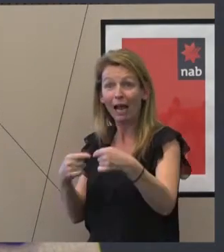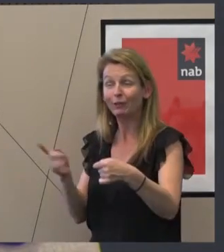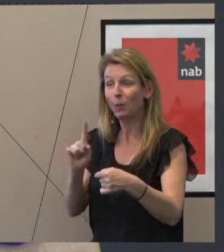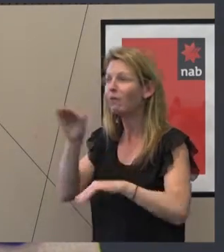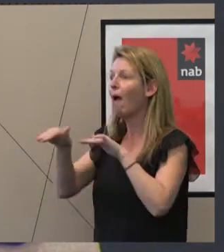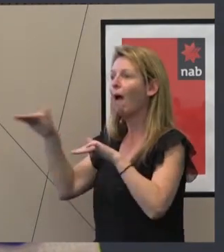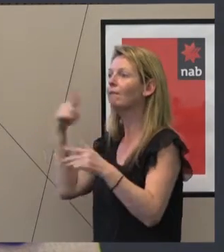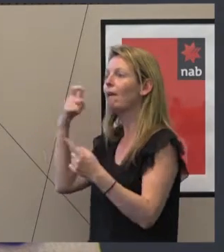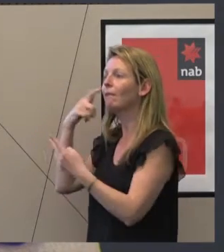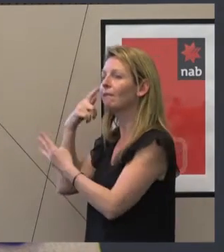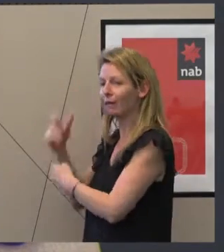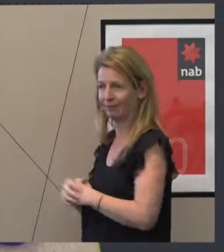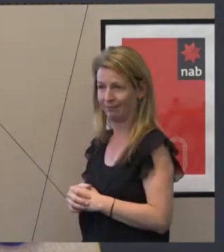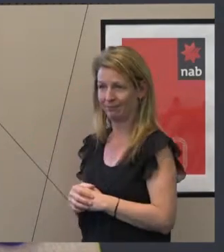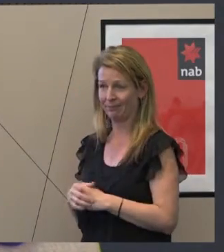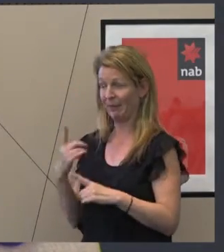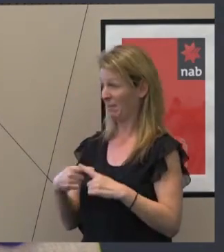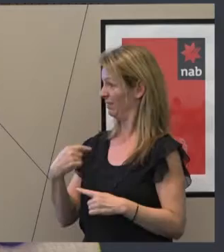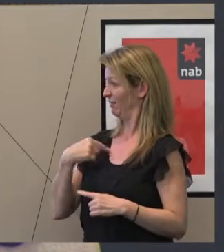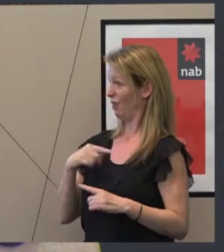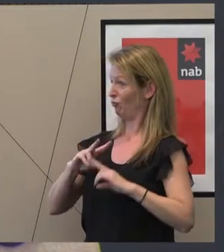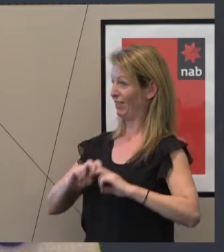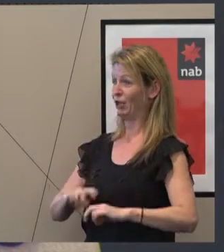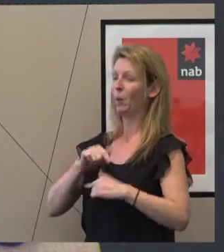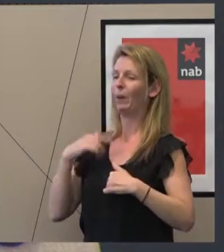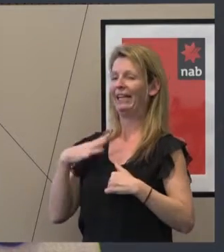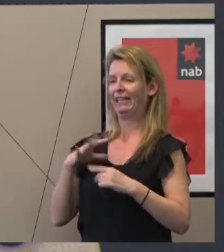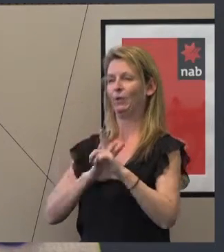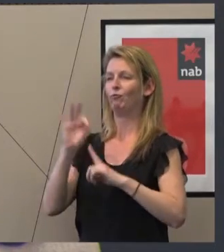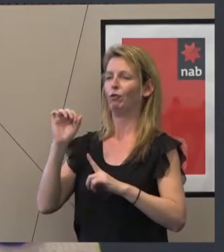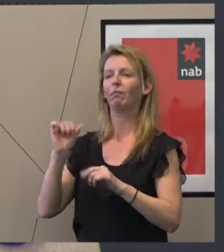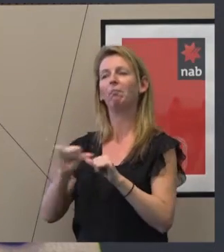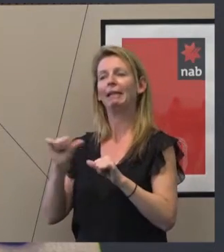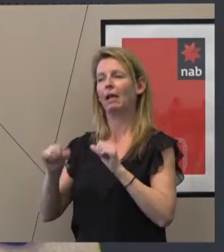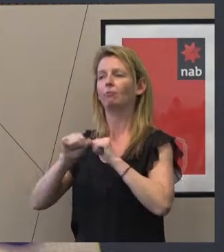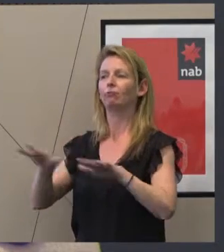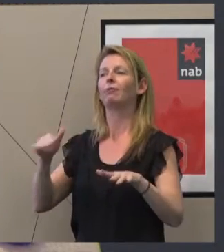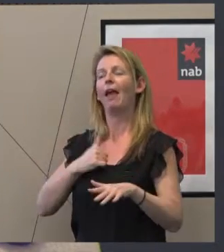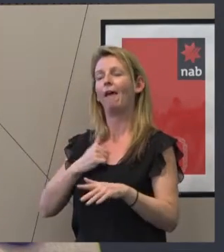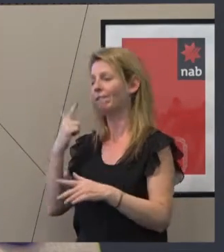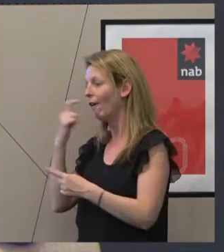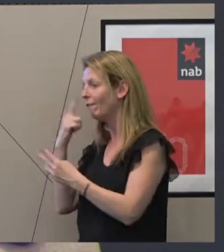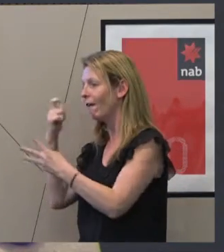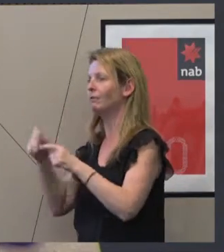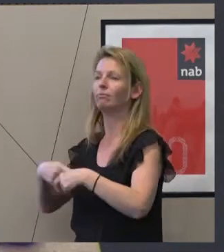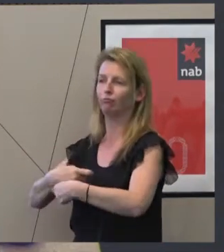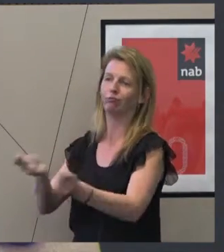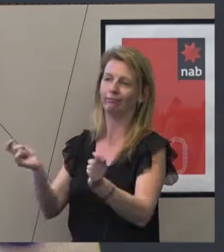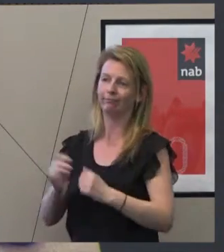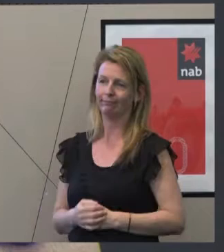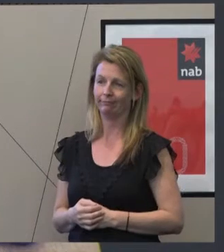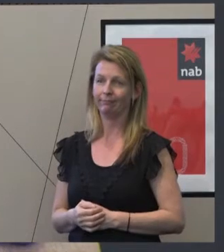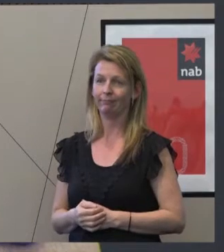And we need, as researchers, to be better at communicating our findings. The fourth